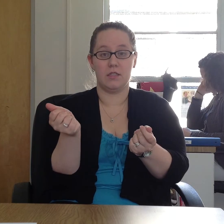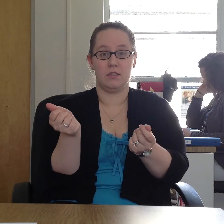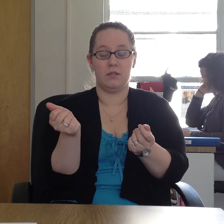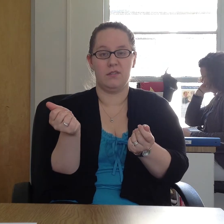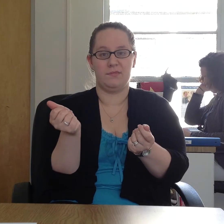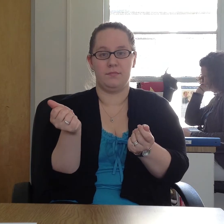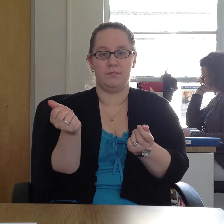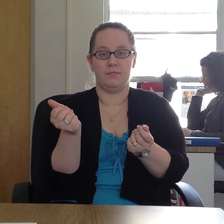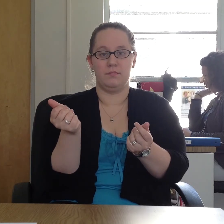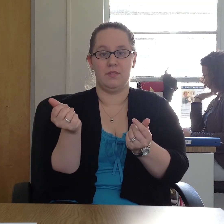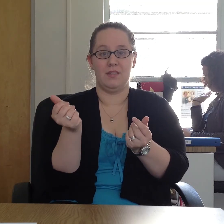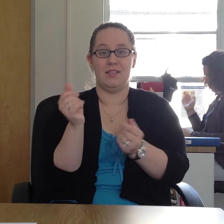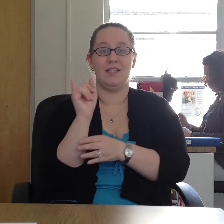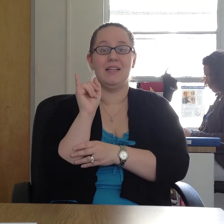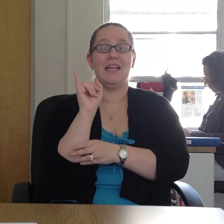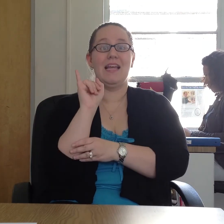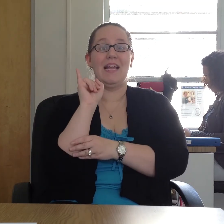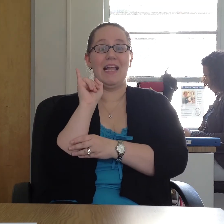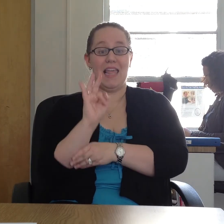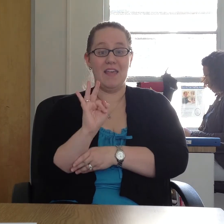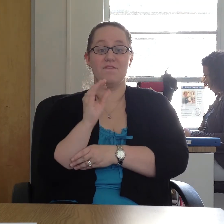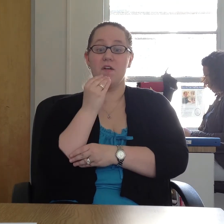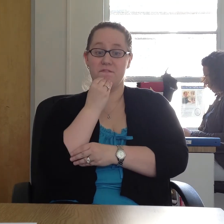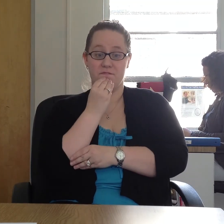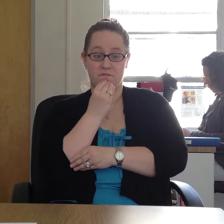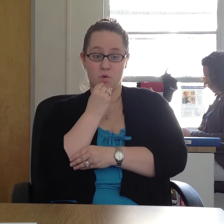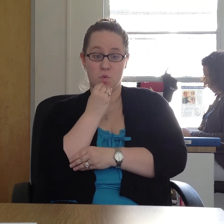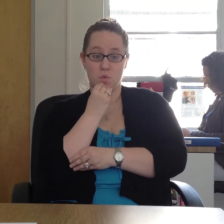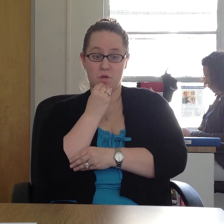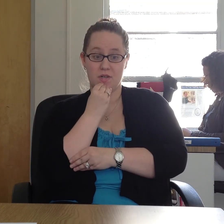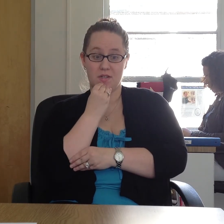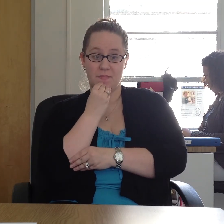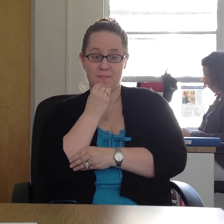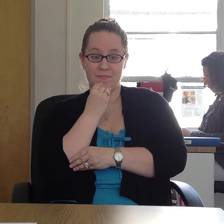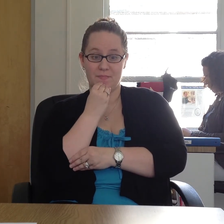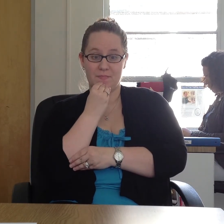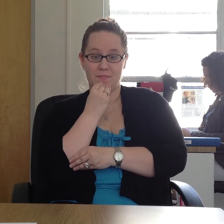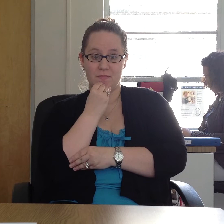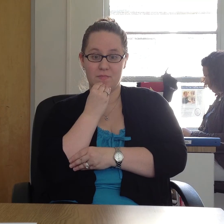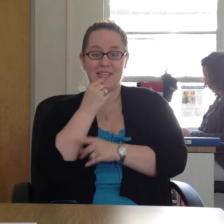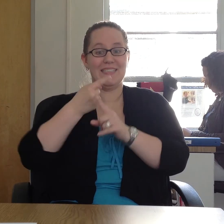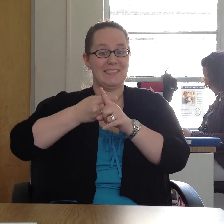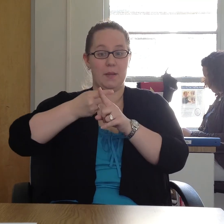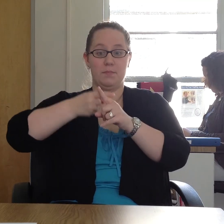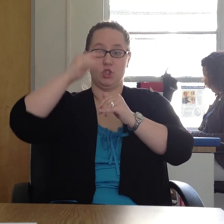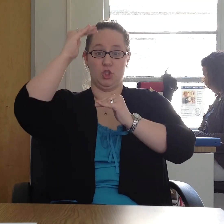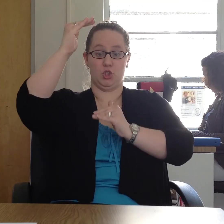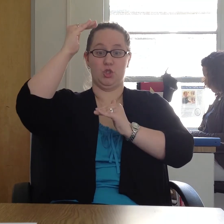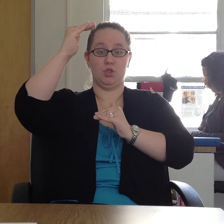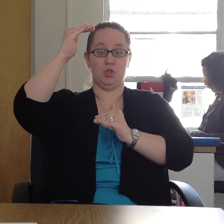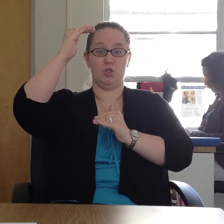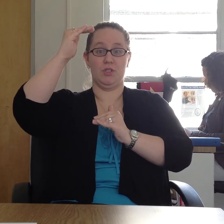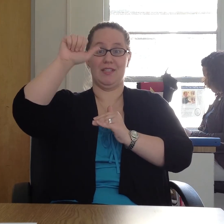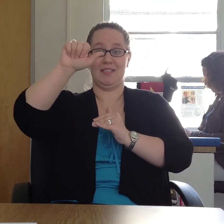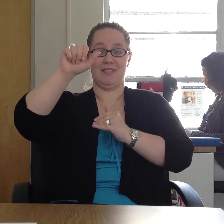Thus, the more time spent in the temperature danger zone, the more bacteria will be produced.